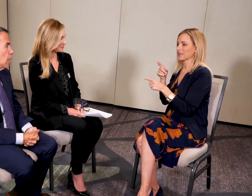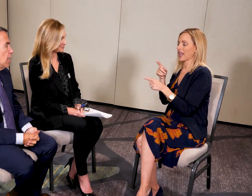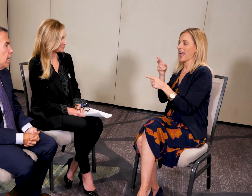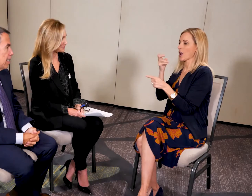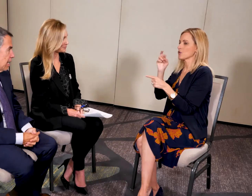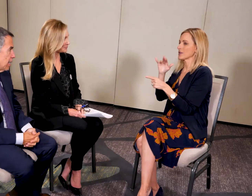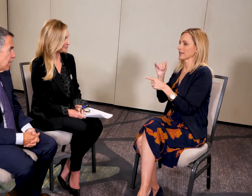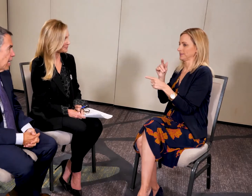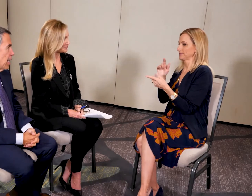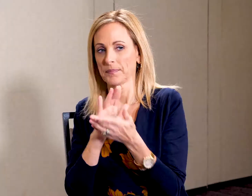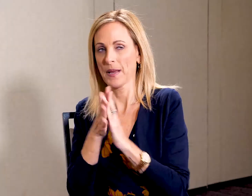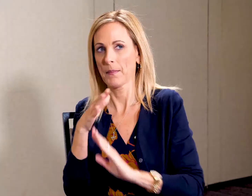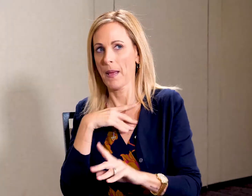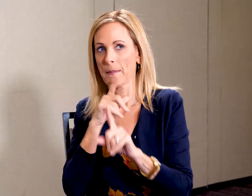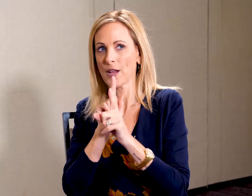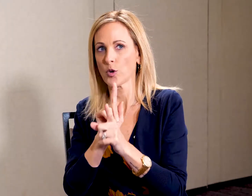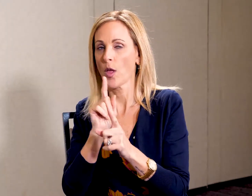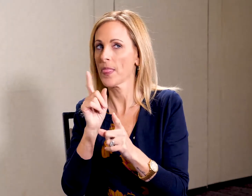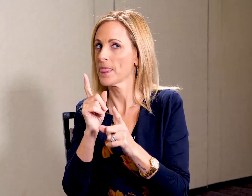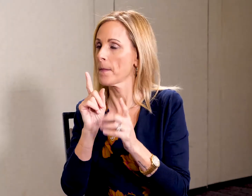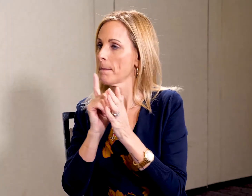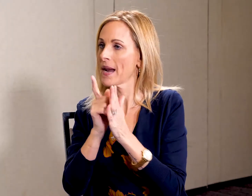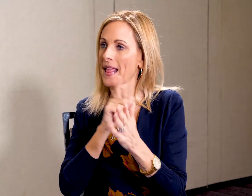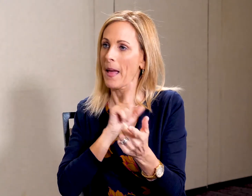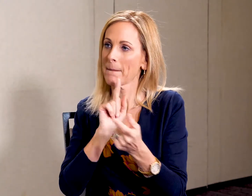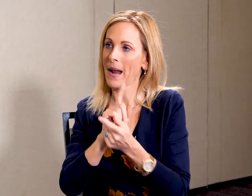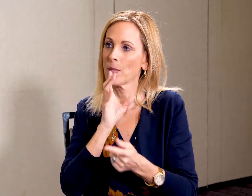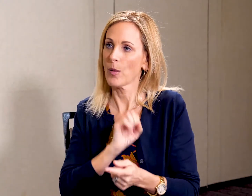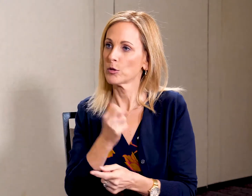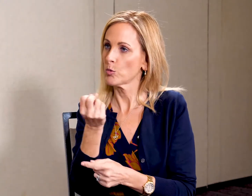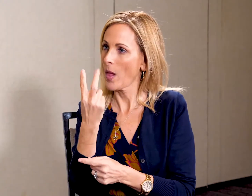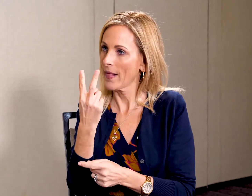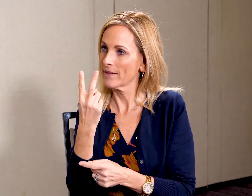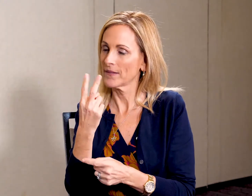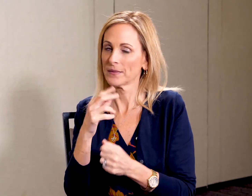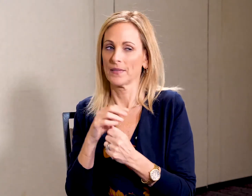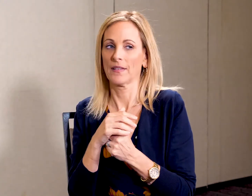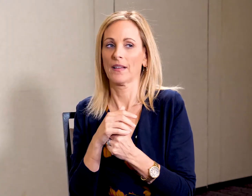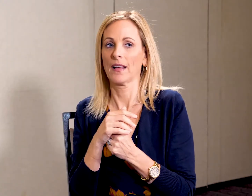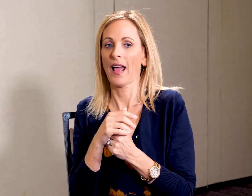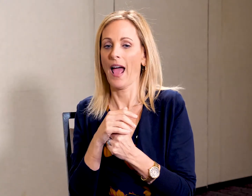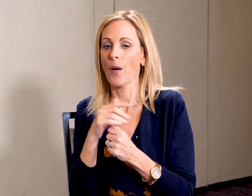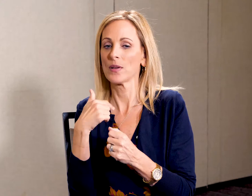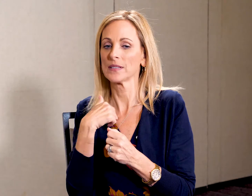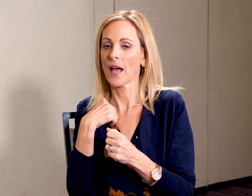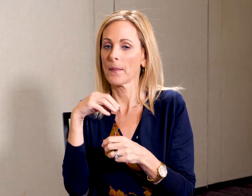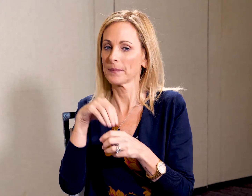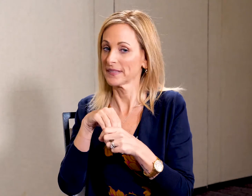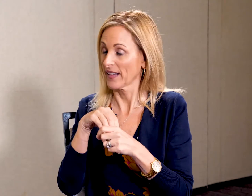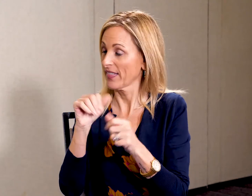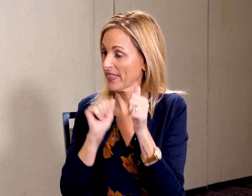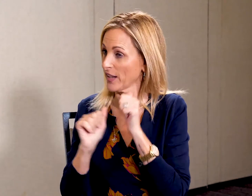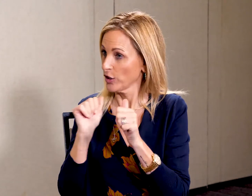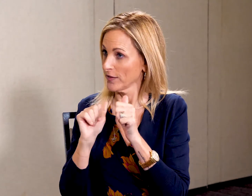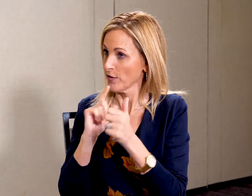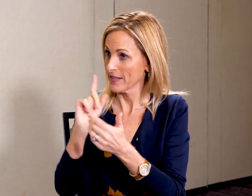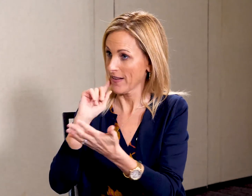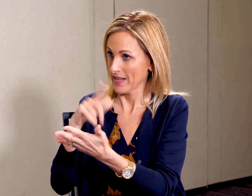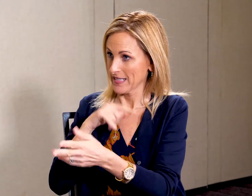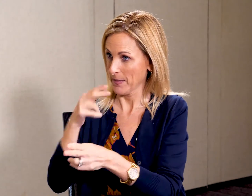He did. Henry became my mentor the minute we met when I was 12 years old. I was in the theater of